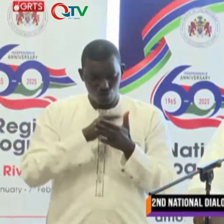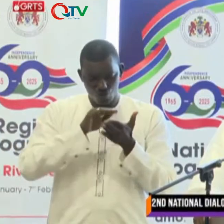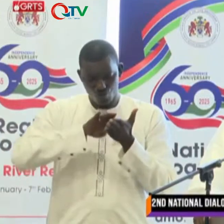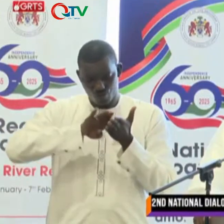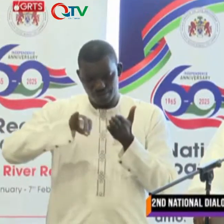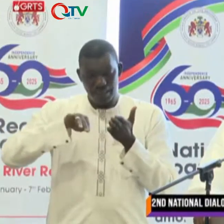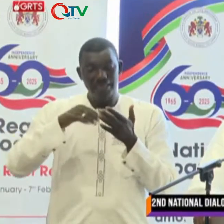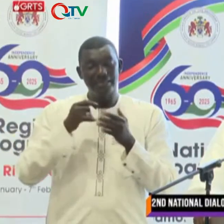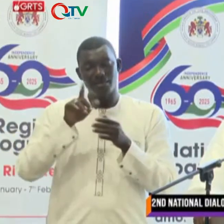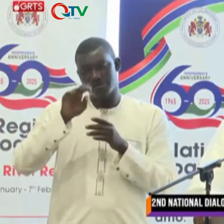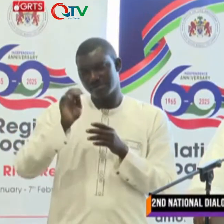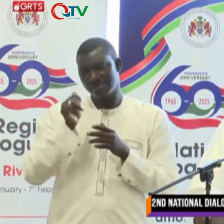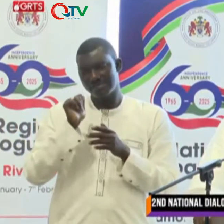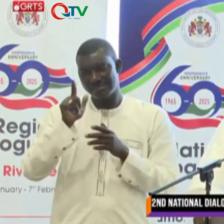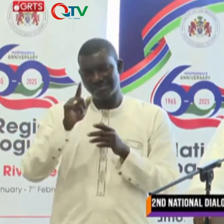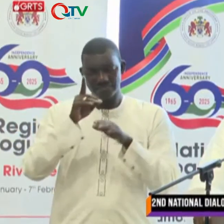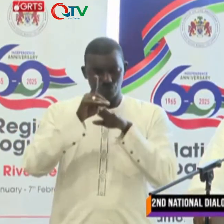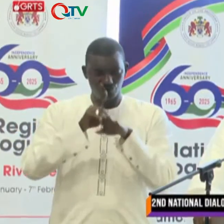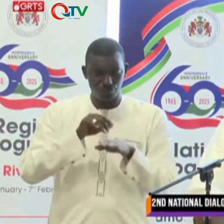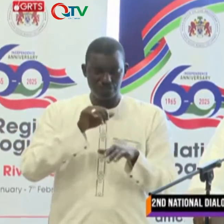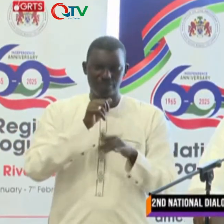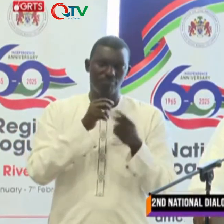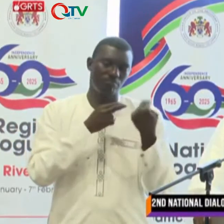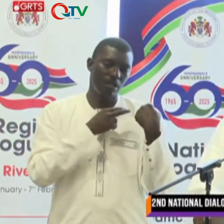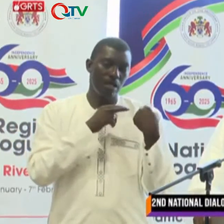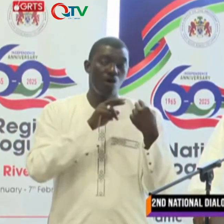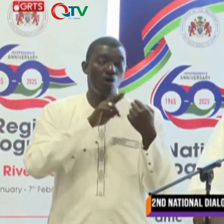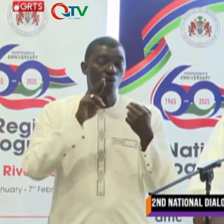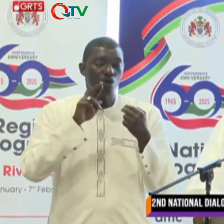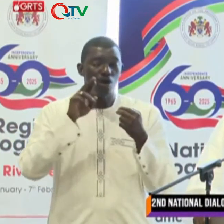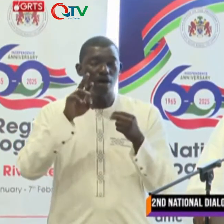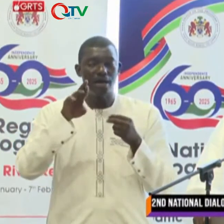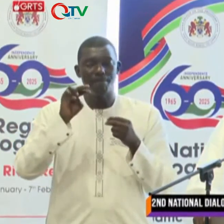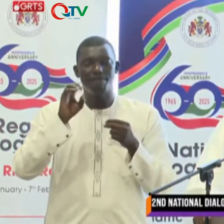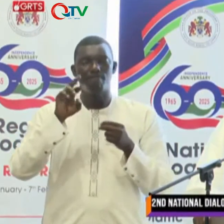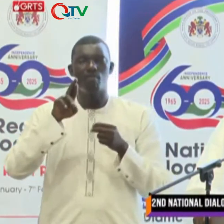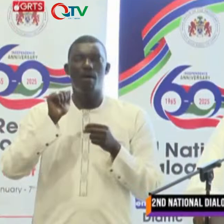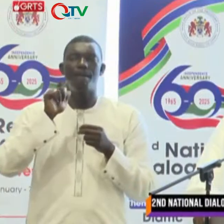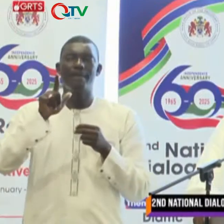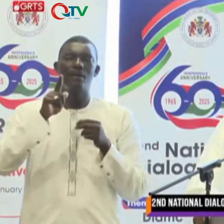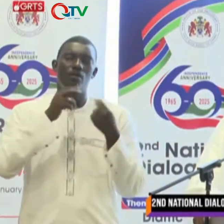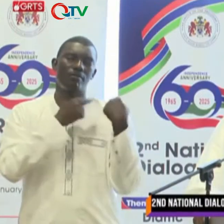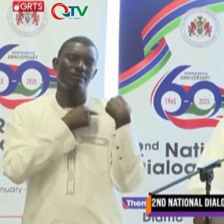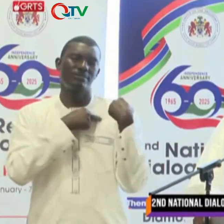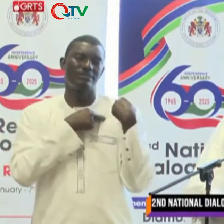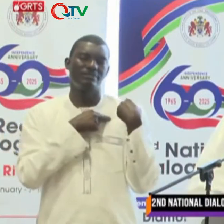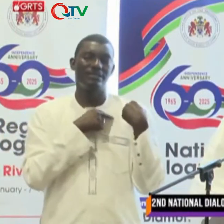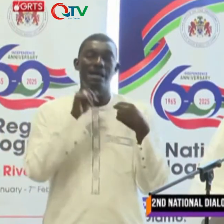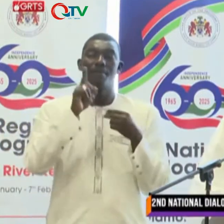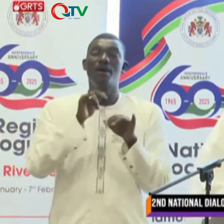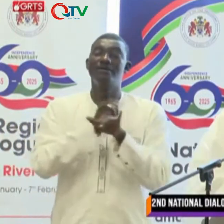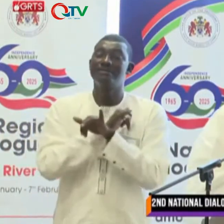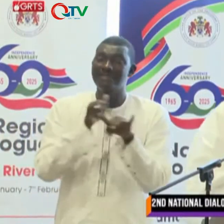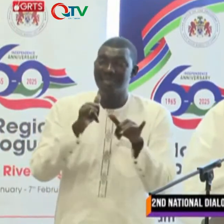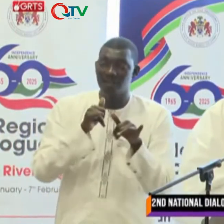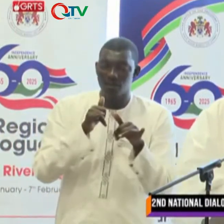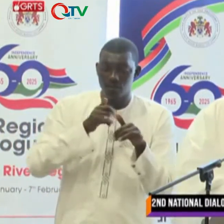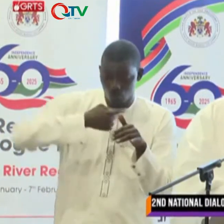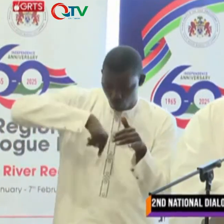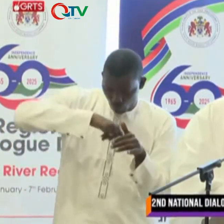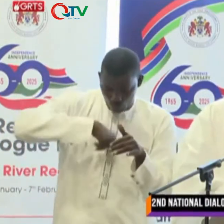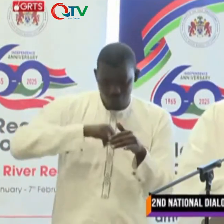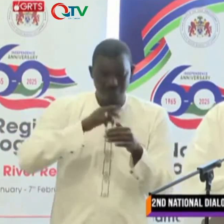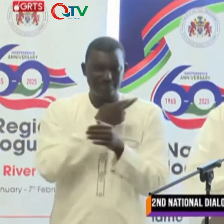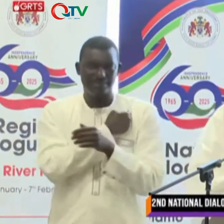legal duty with liability, not a moral or religious responsibility. But still within the realm of the